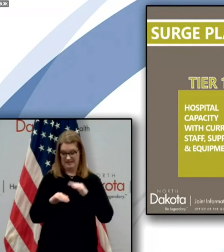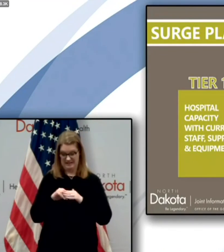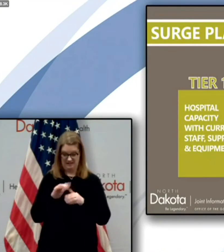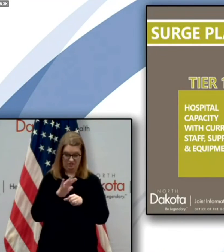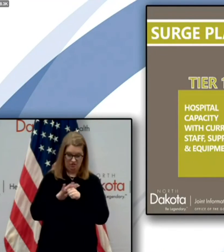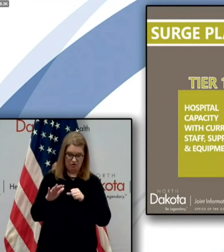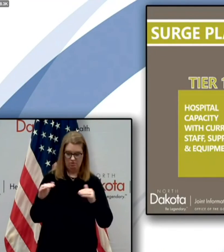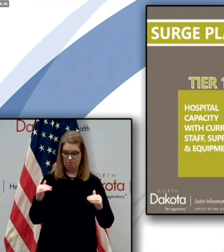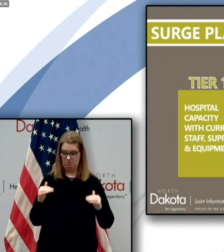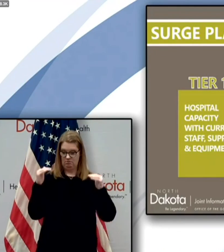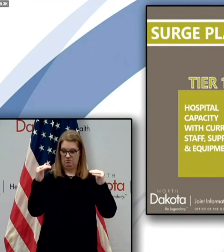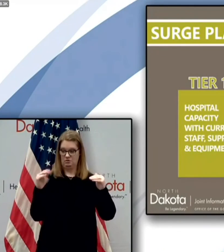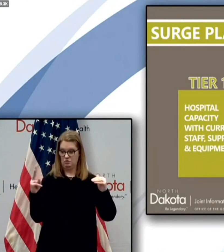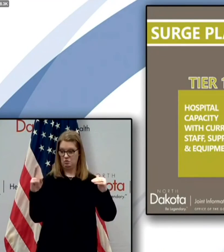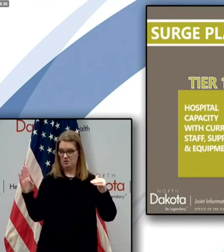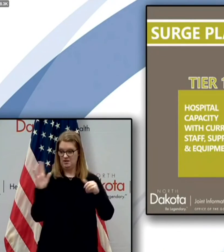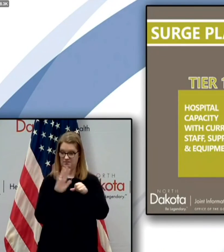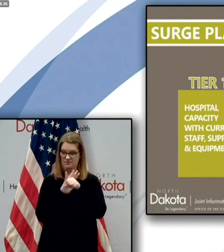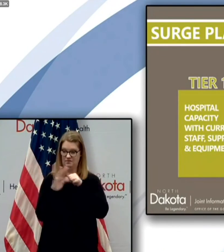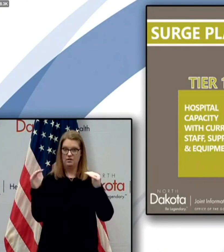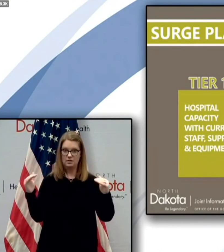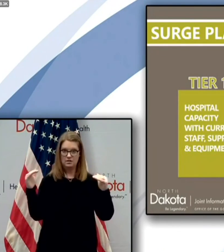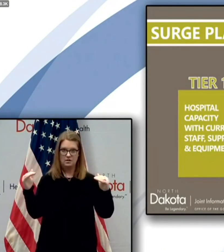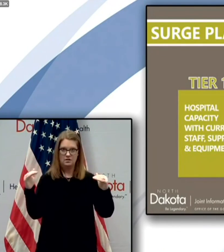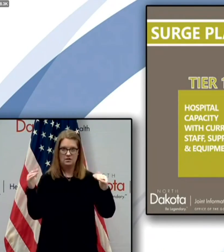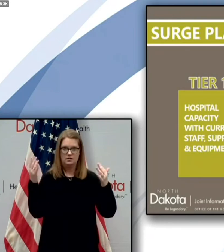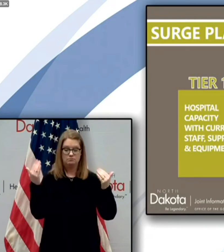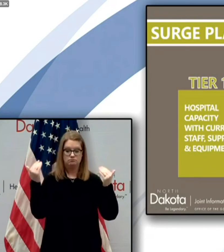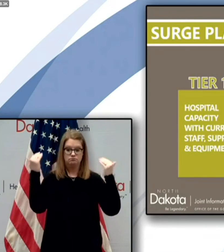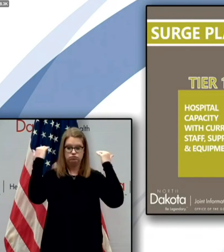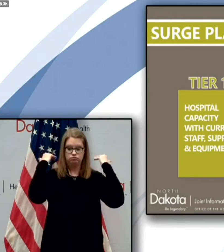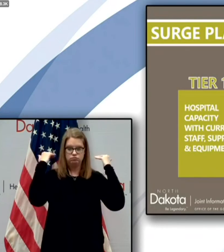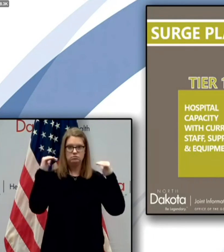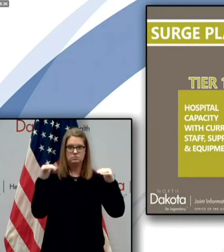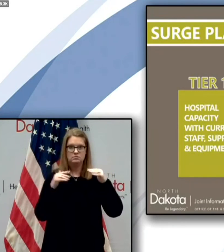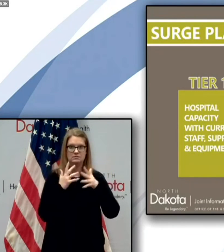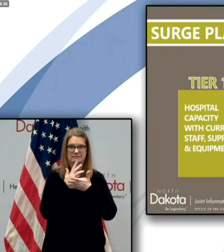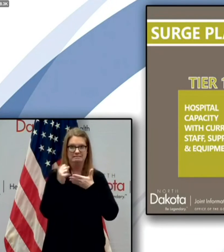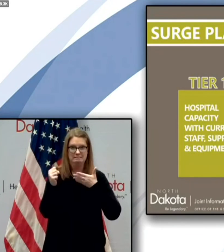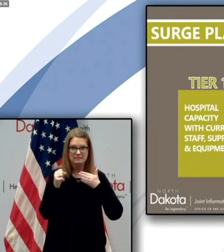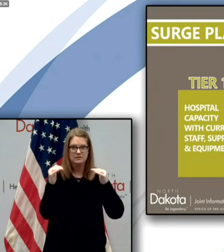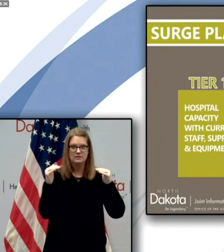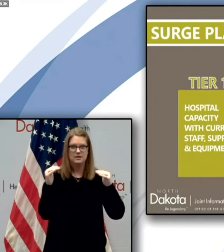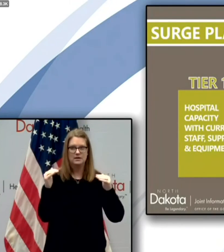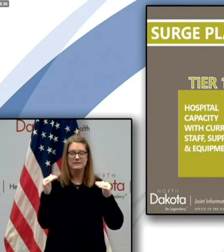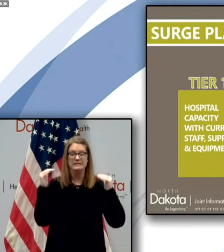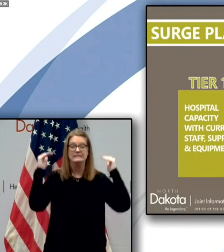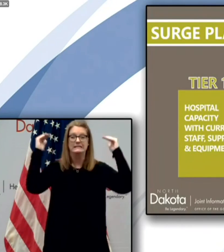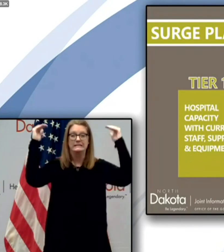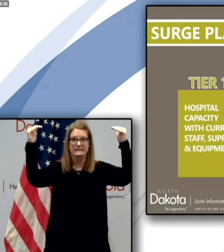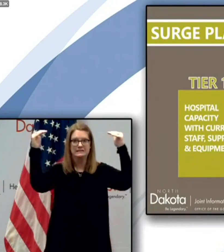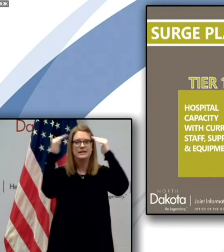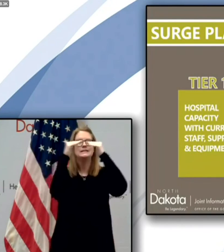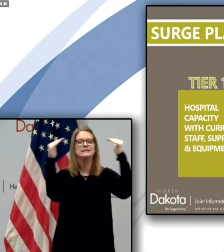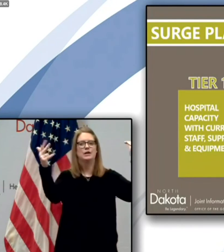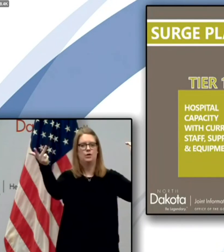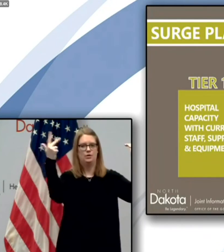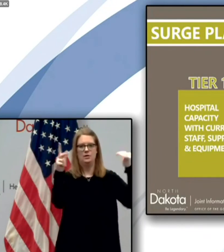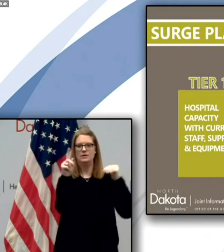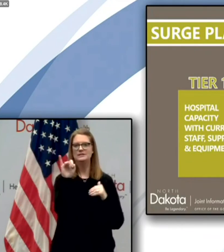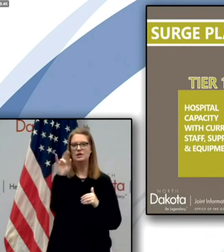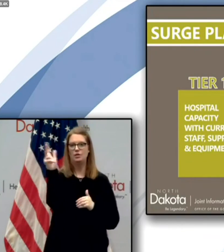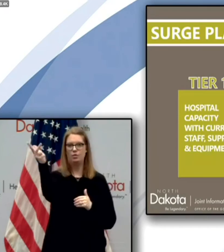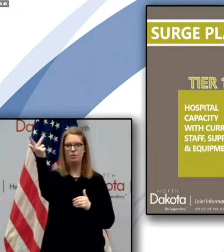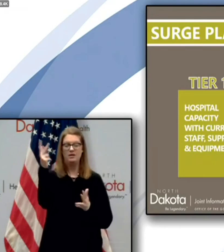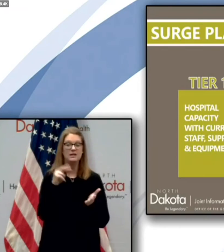if we exceed our resources, then we would move into Tier 3, which really is a